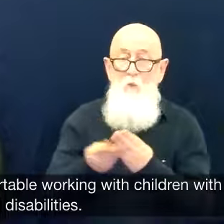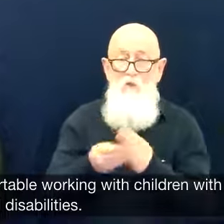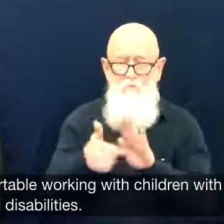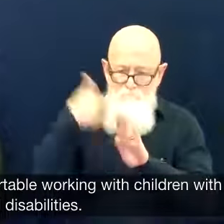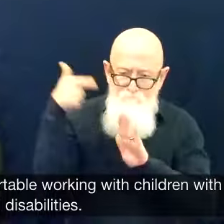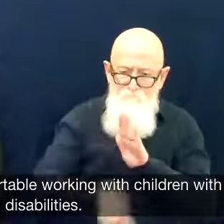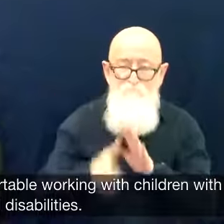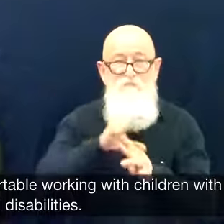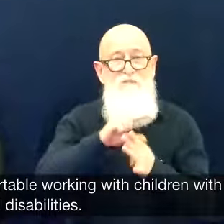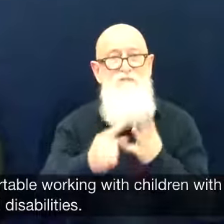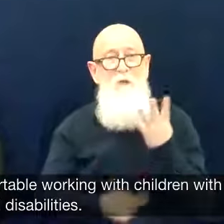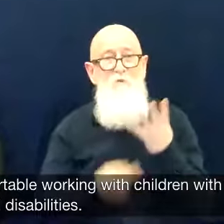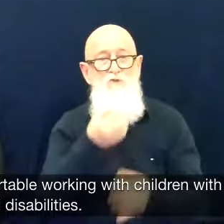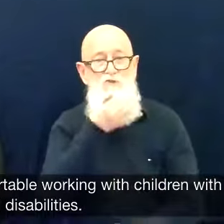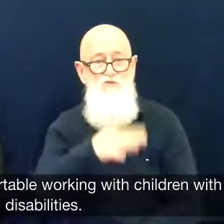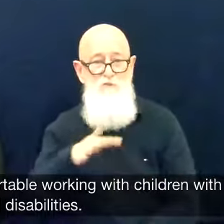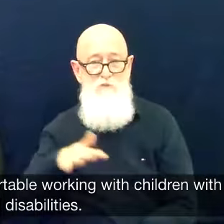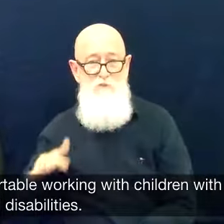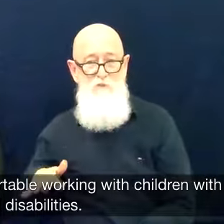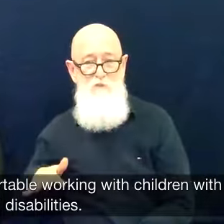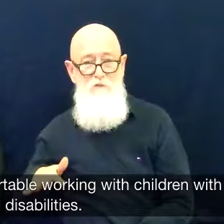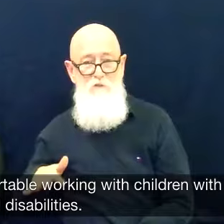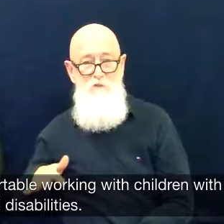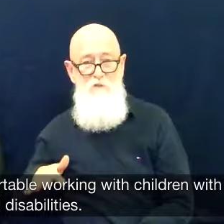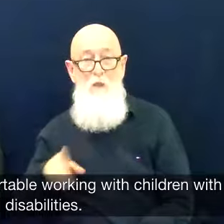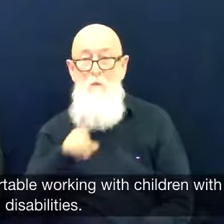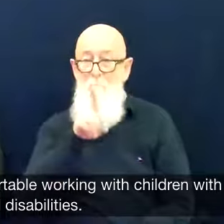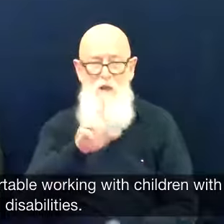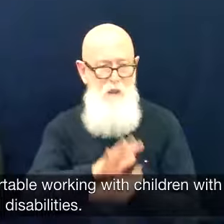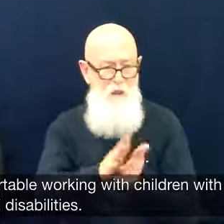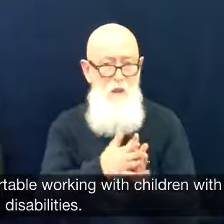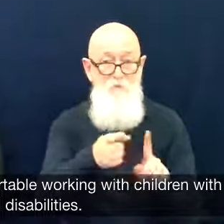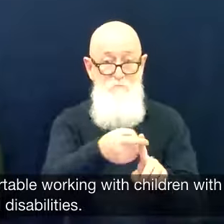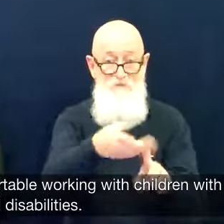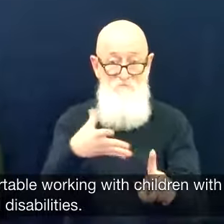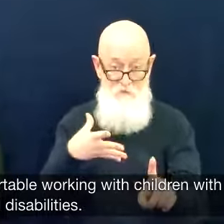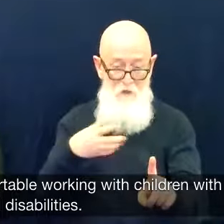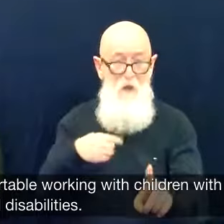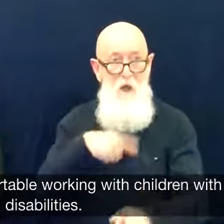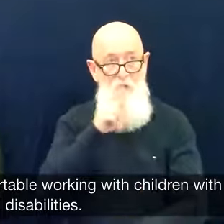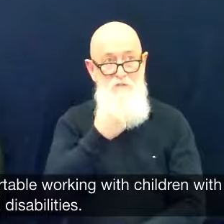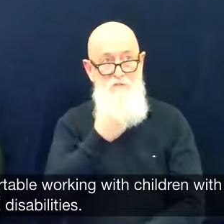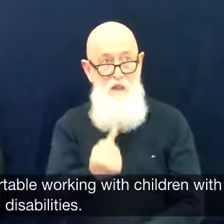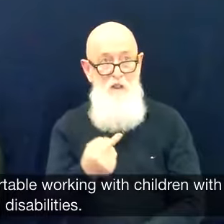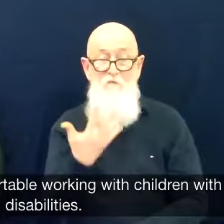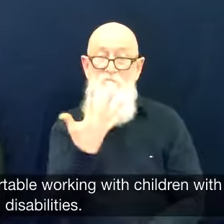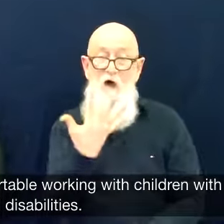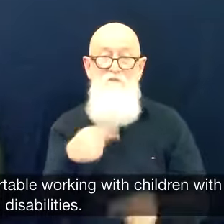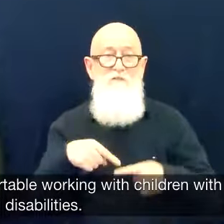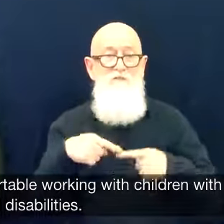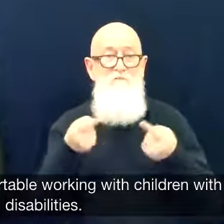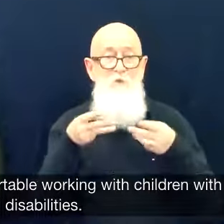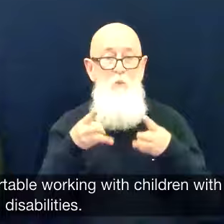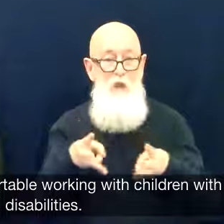So something to get more specific is, I know I can tell you 5 different intervention